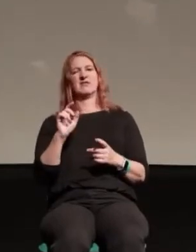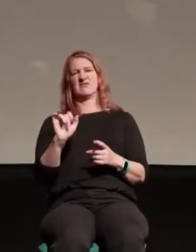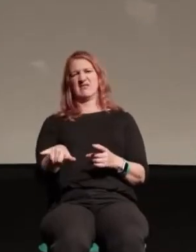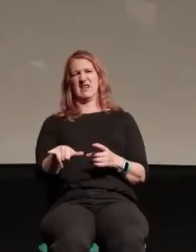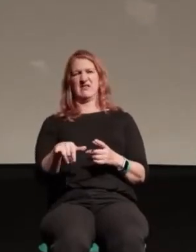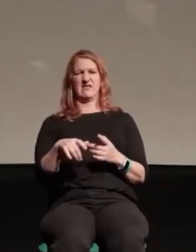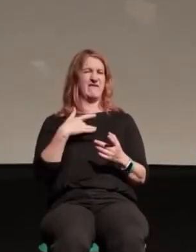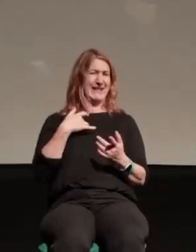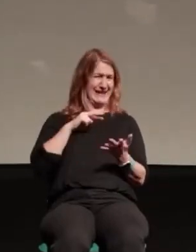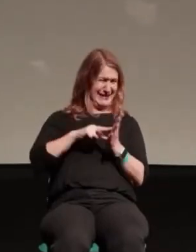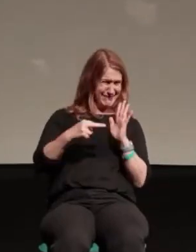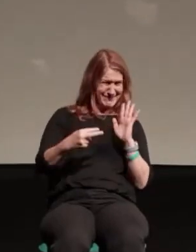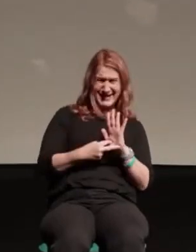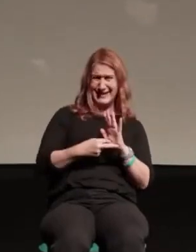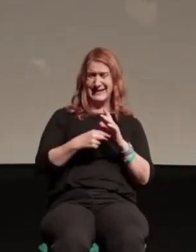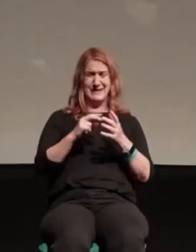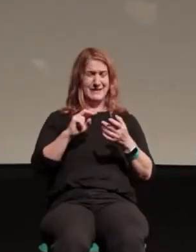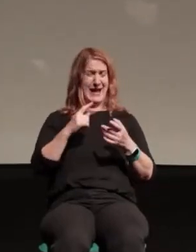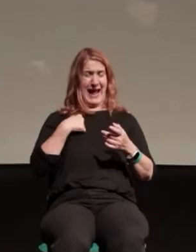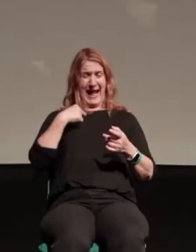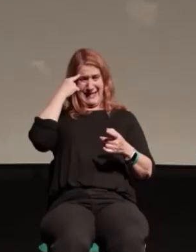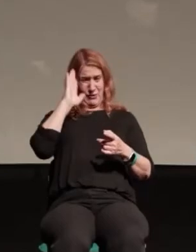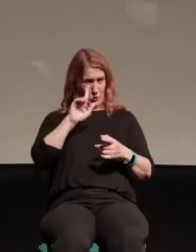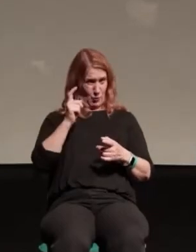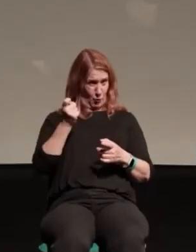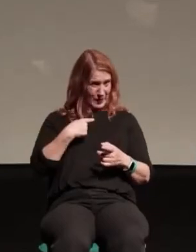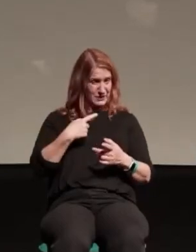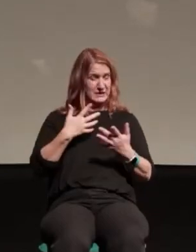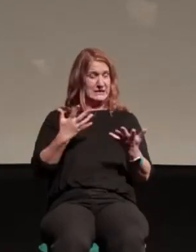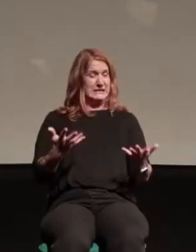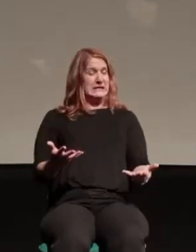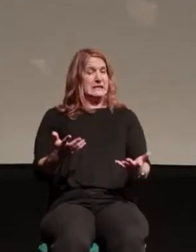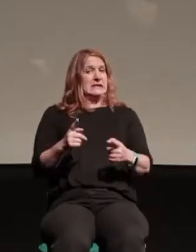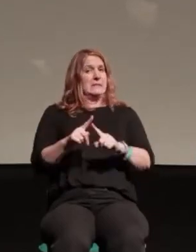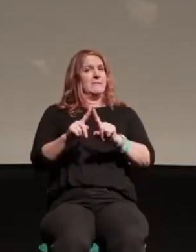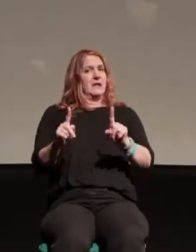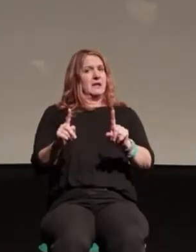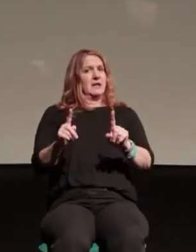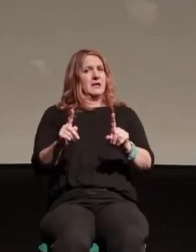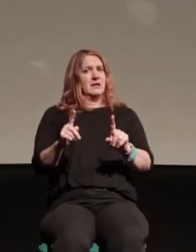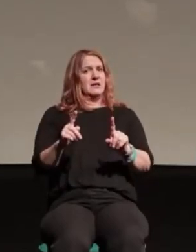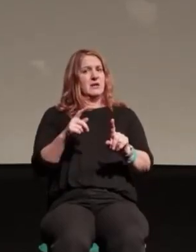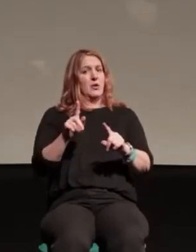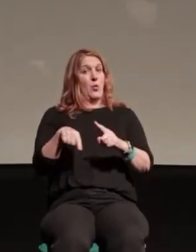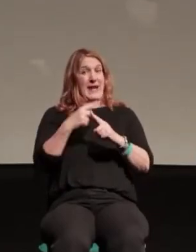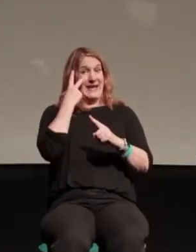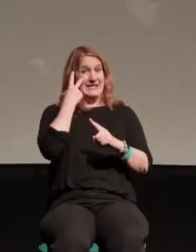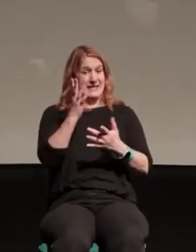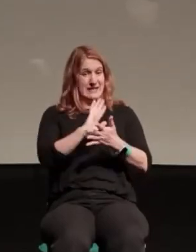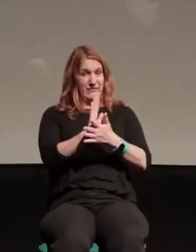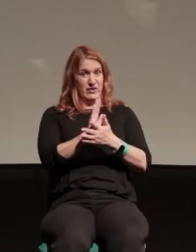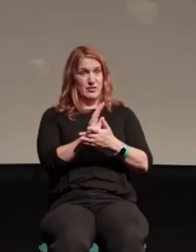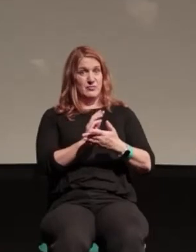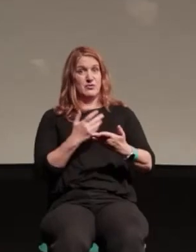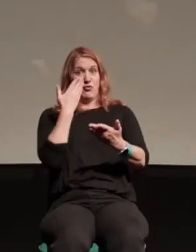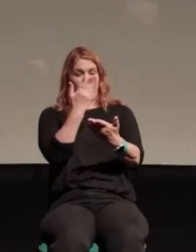advocacy for you. Did you hear, which I think was sort of the question, but I think that when I see these films coming from independent lens